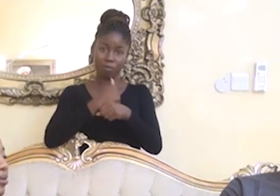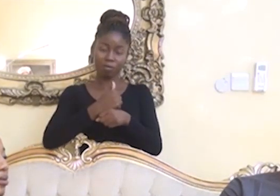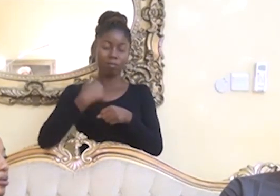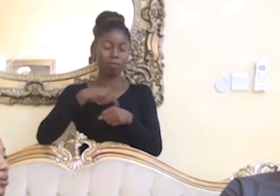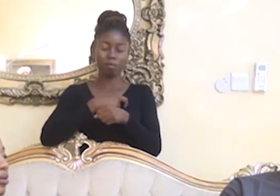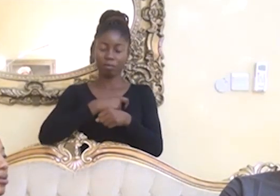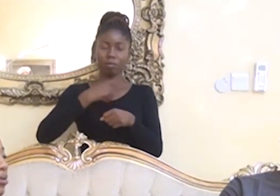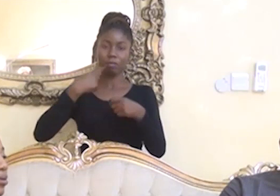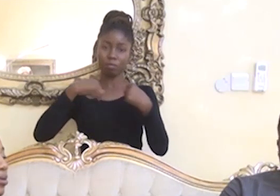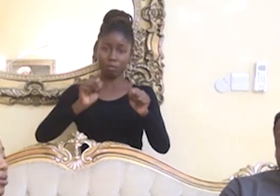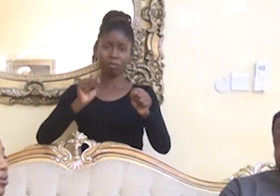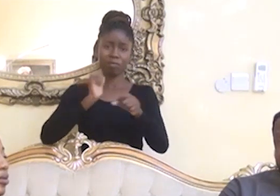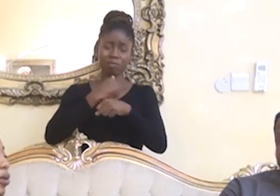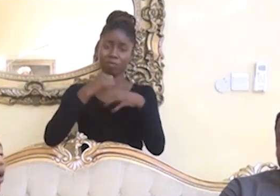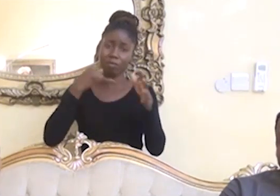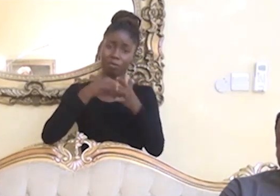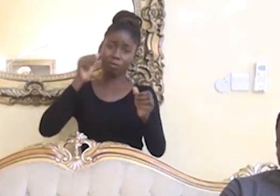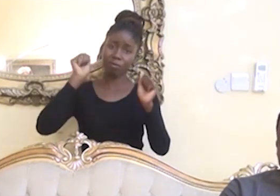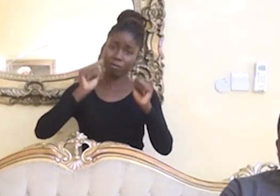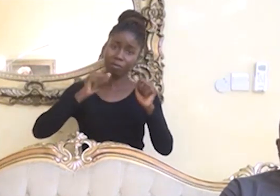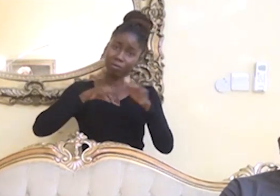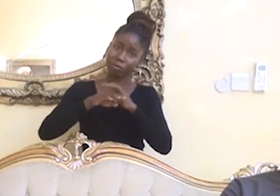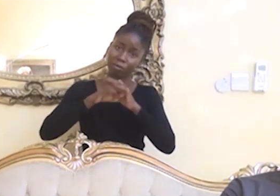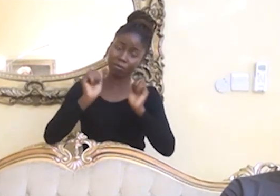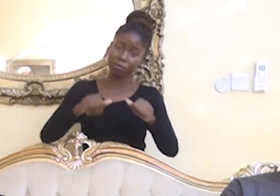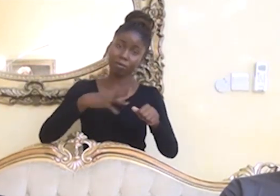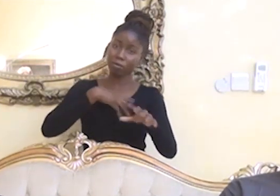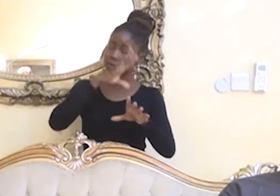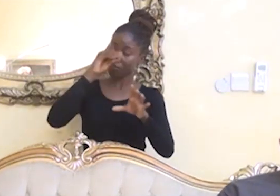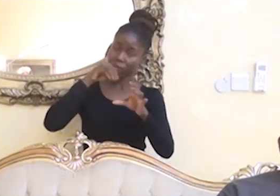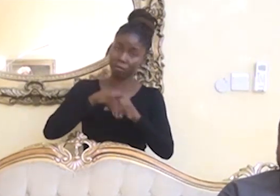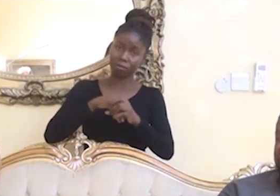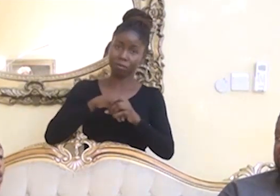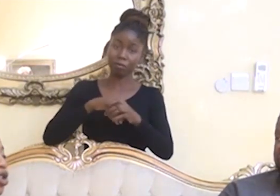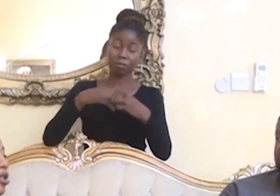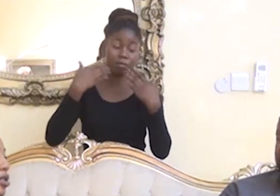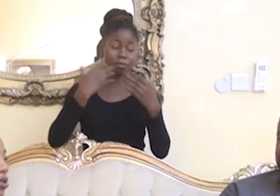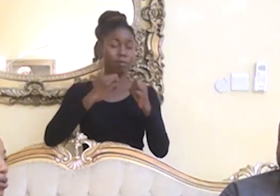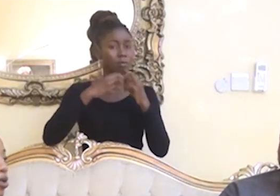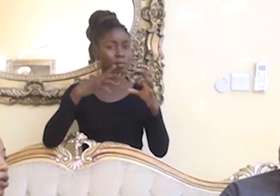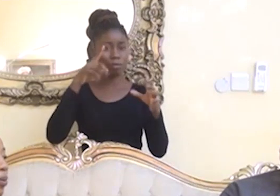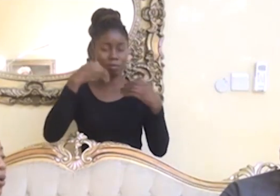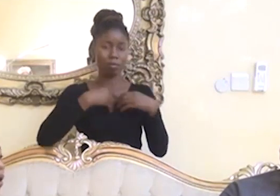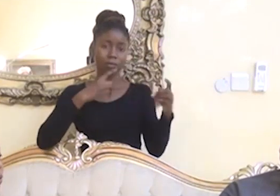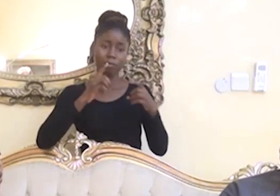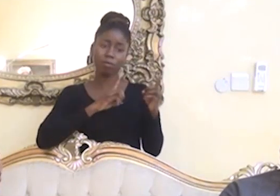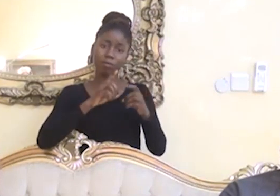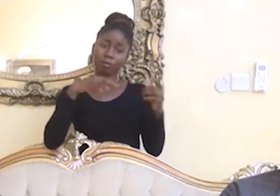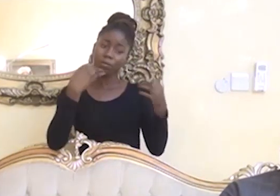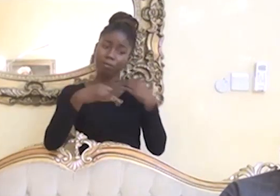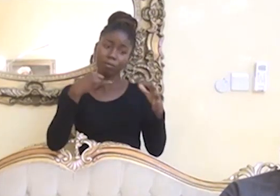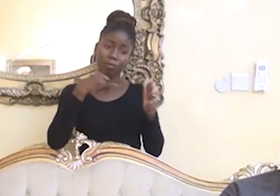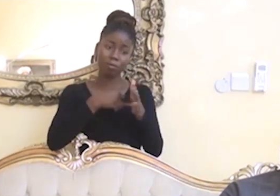accessible and inclusive. Wow, thank you so much. You've really done justice to this topic. I'm